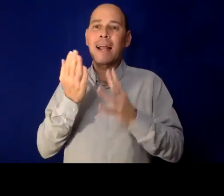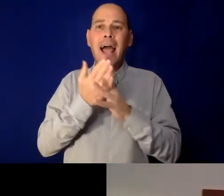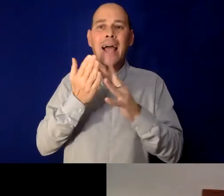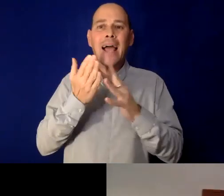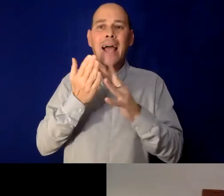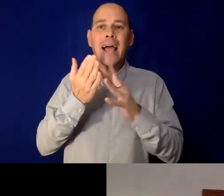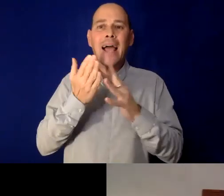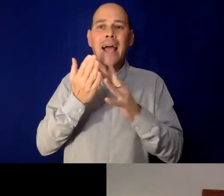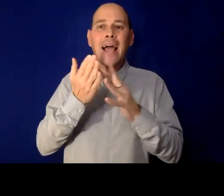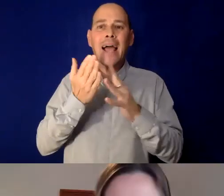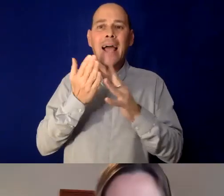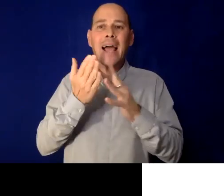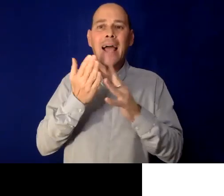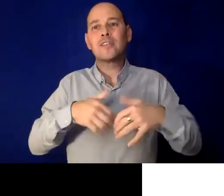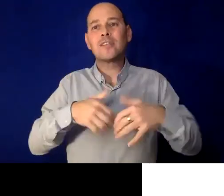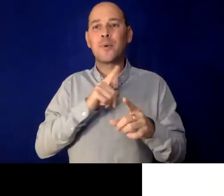everyone.